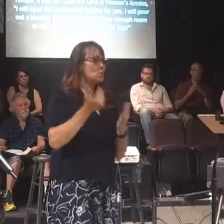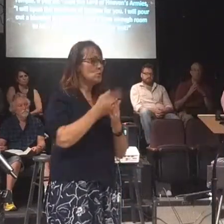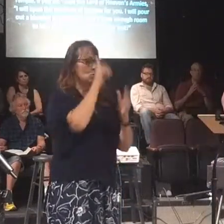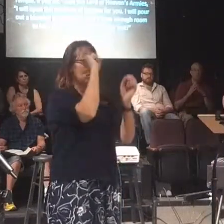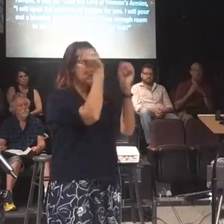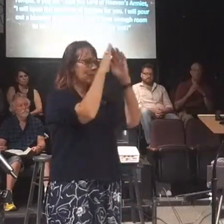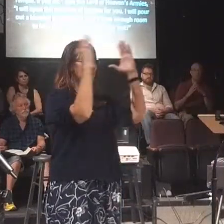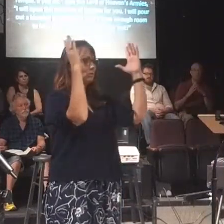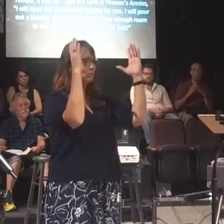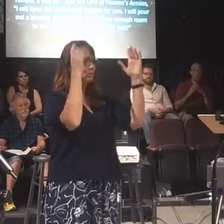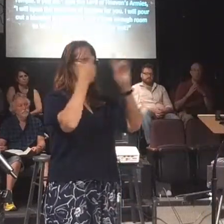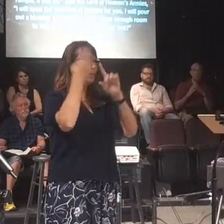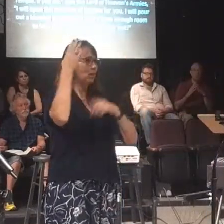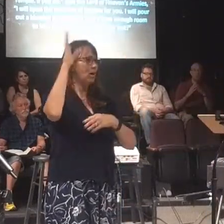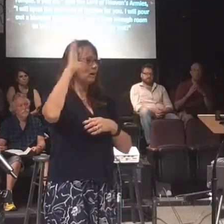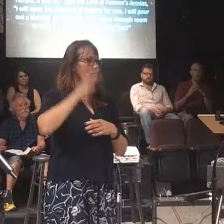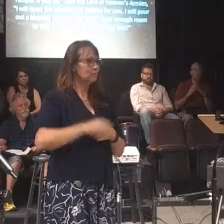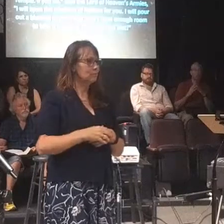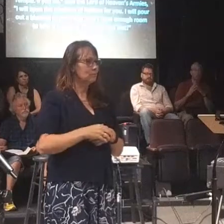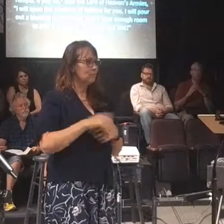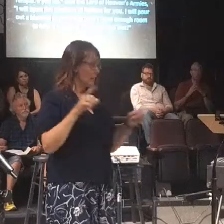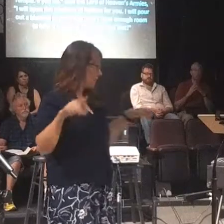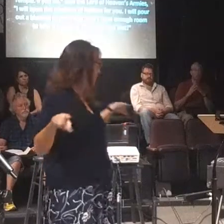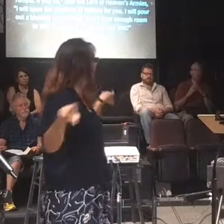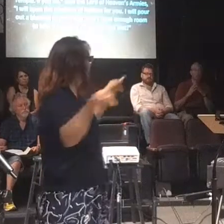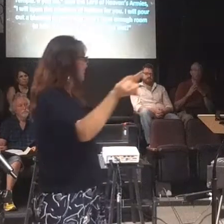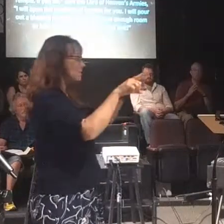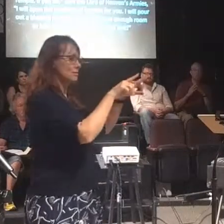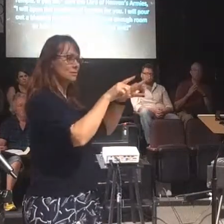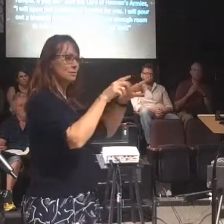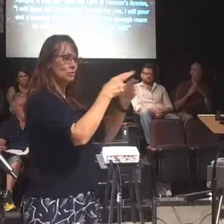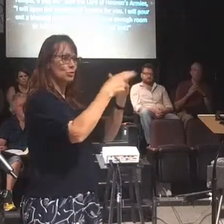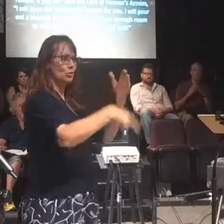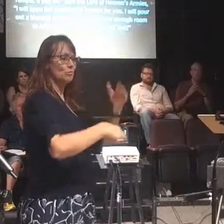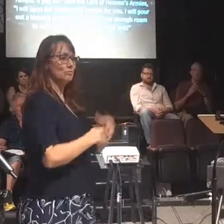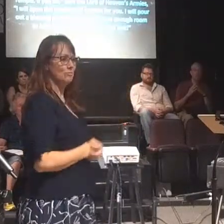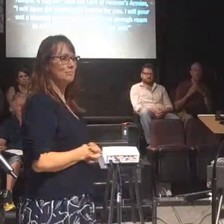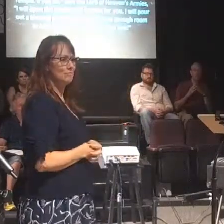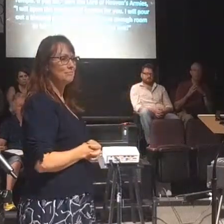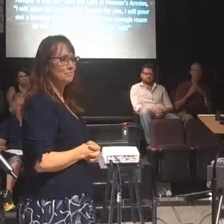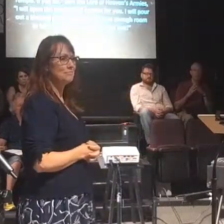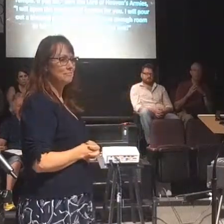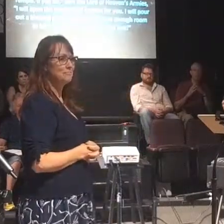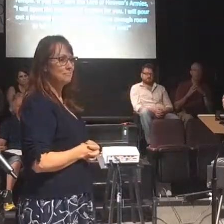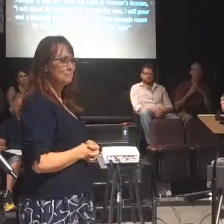had. And this is the fruit, right?